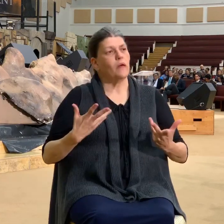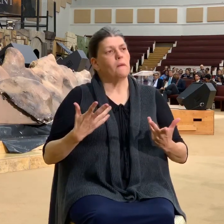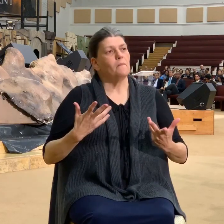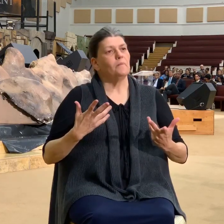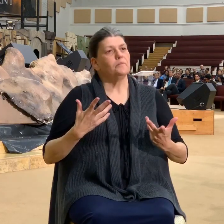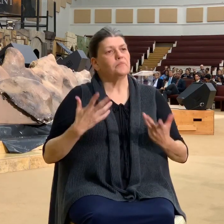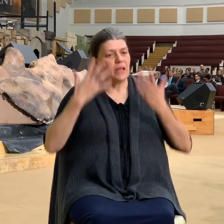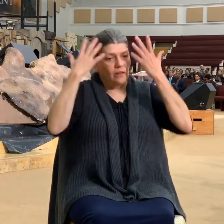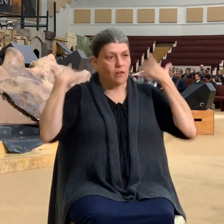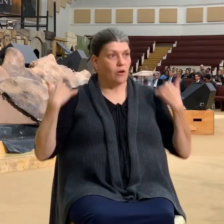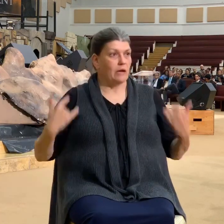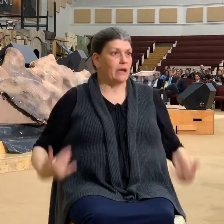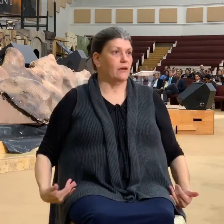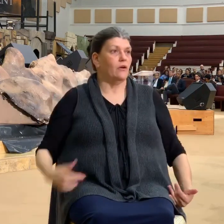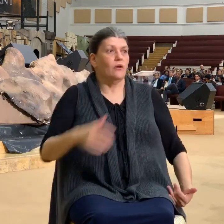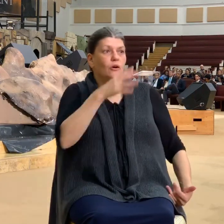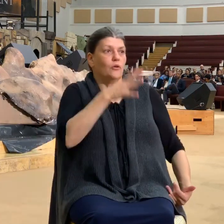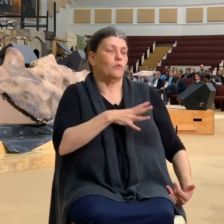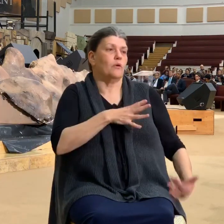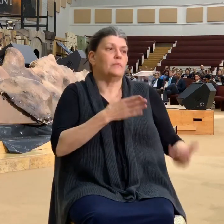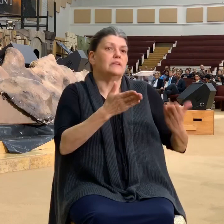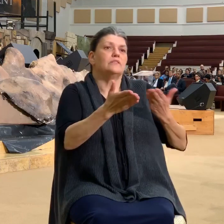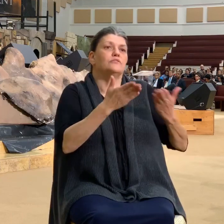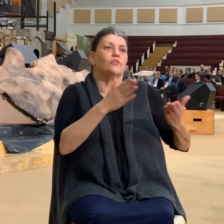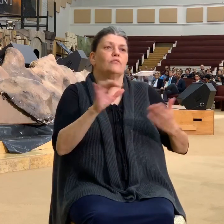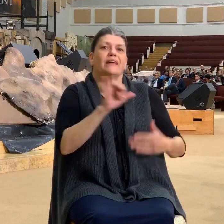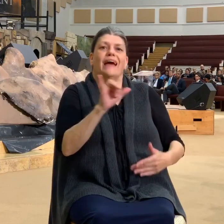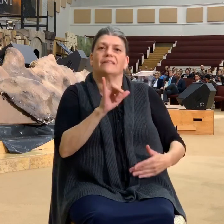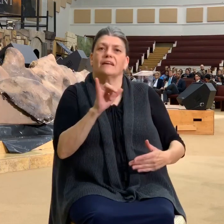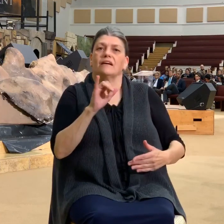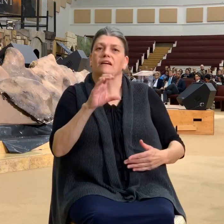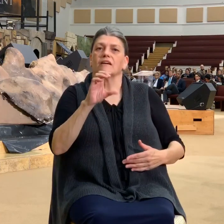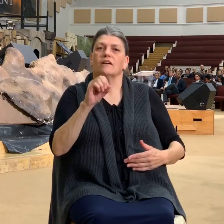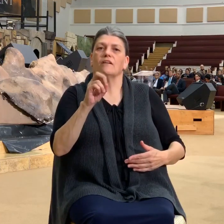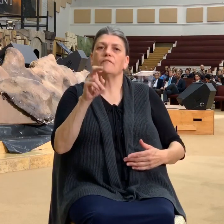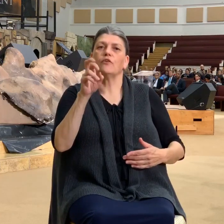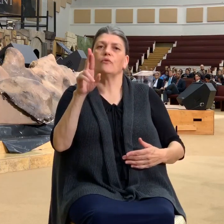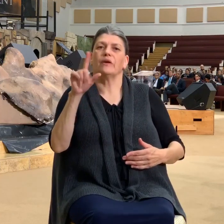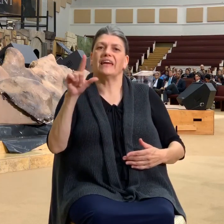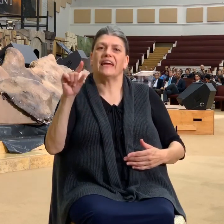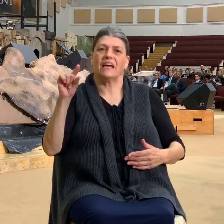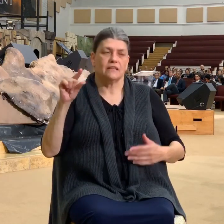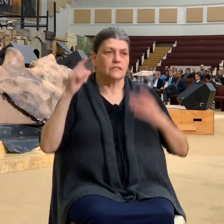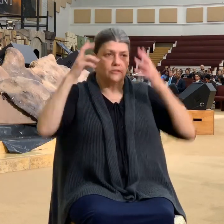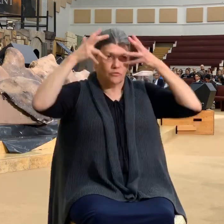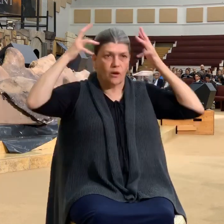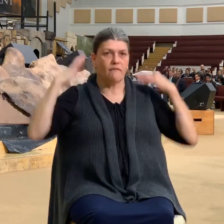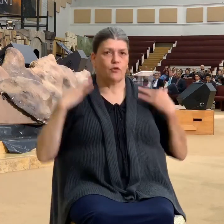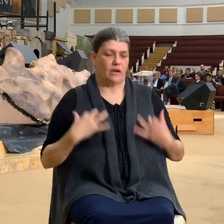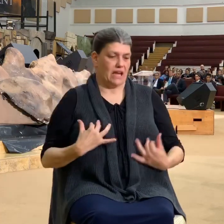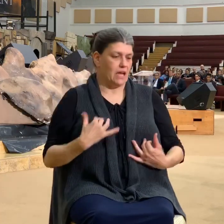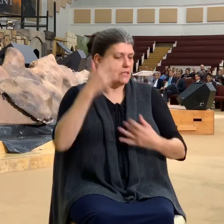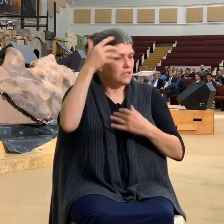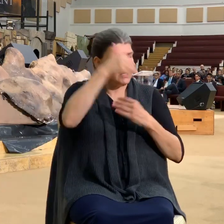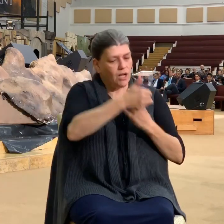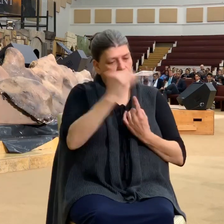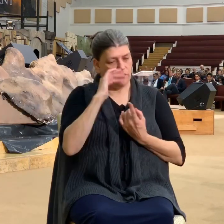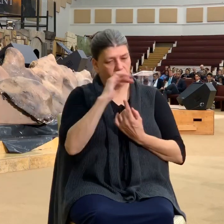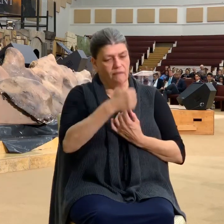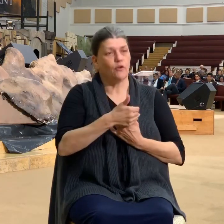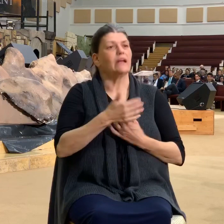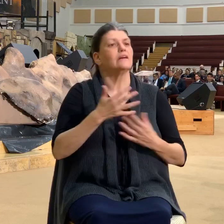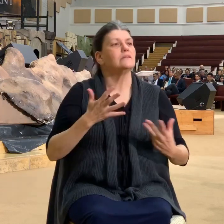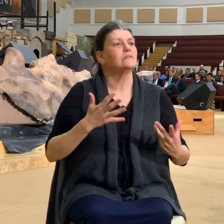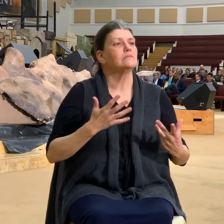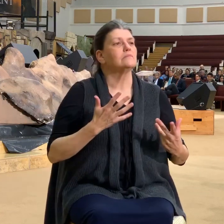Long hairs on the woman serves as a covering. When you do a study from the Old Testament and